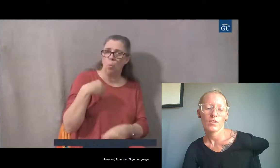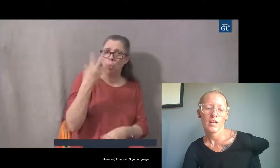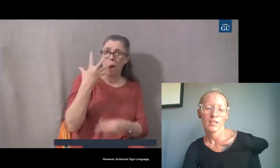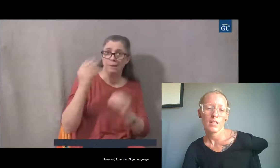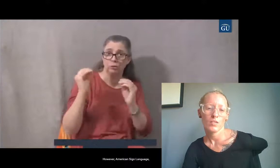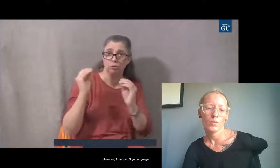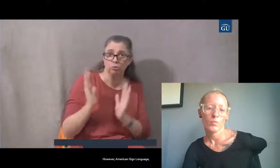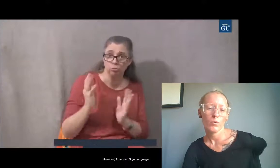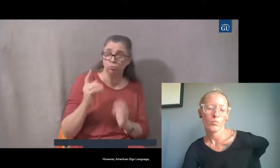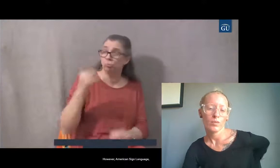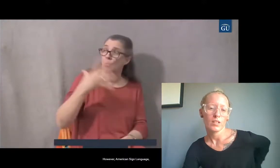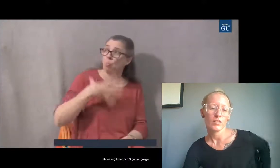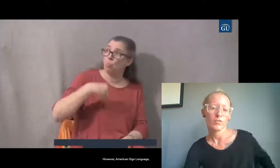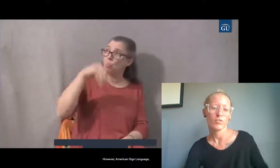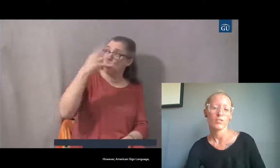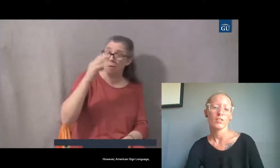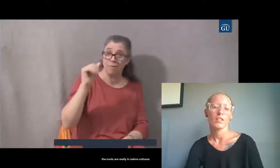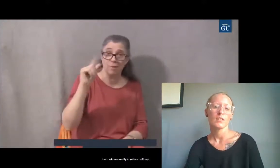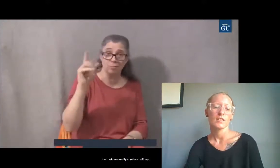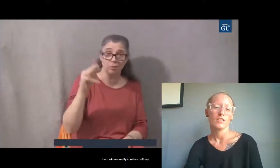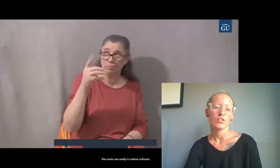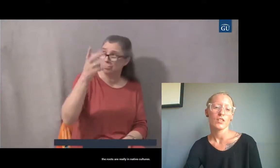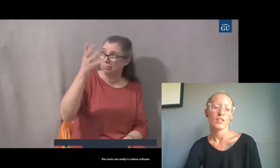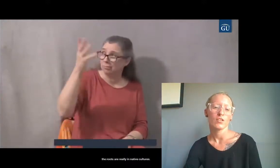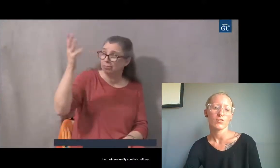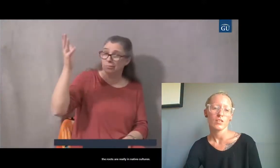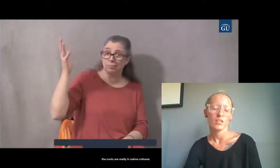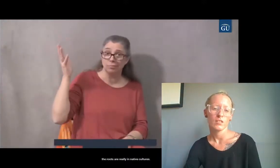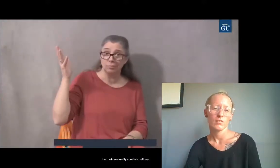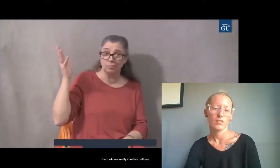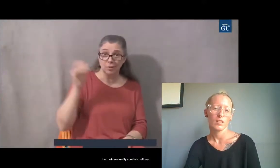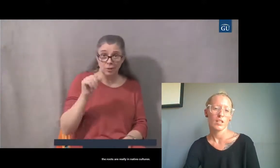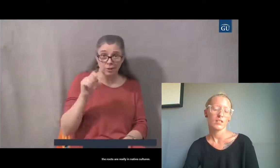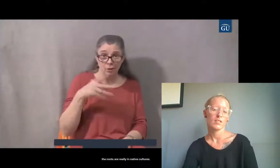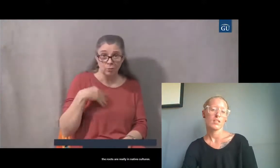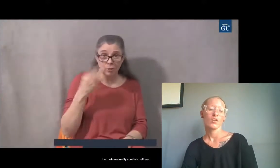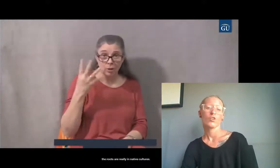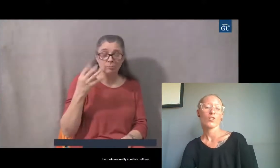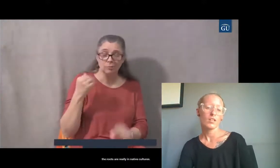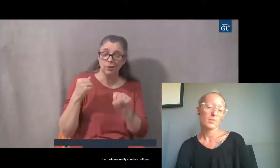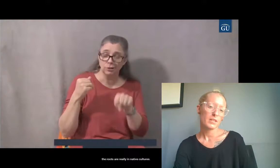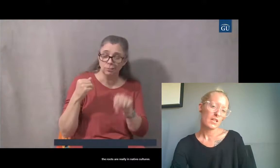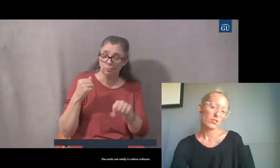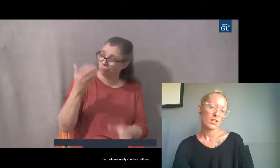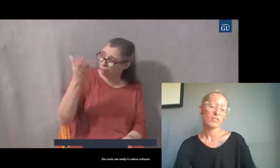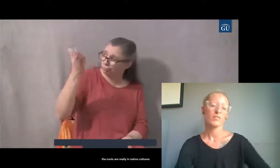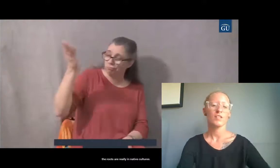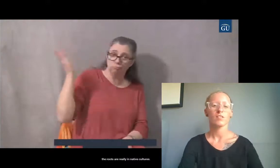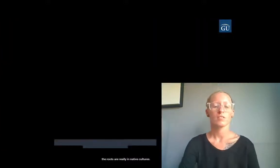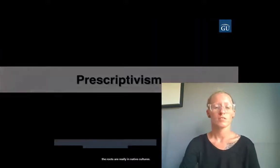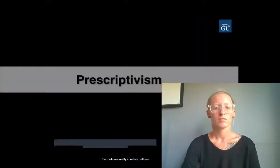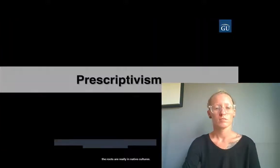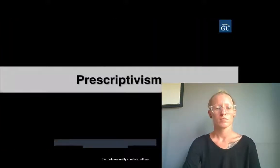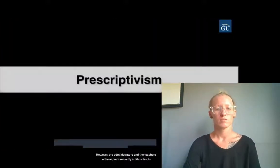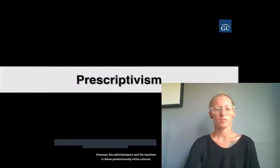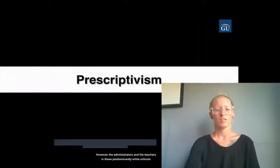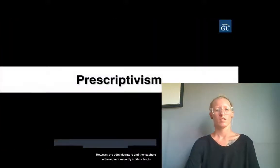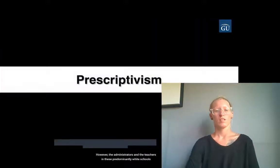And we know that ASL is more appropriate for teaching and learning and curriculum in the education field.